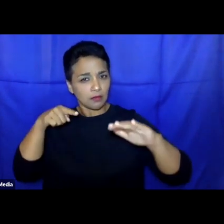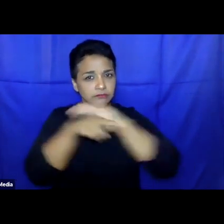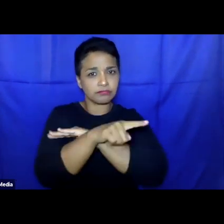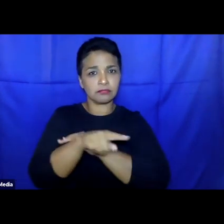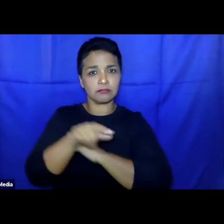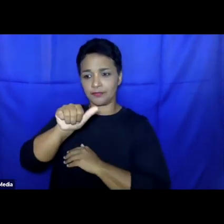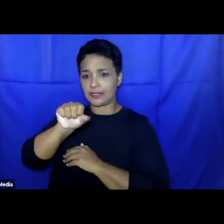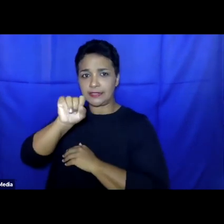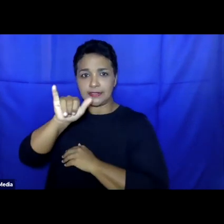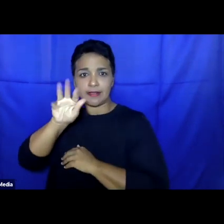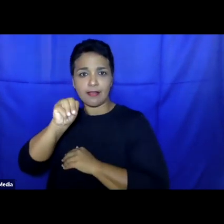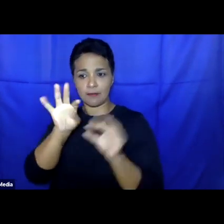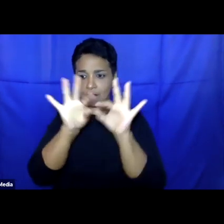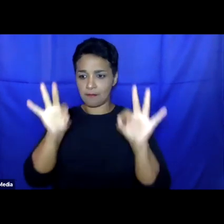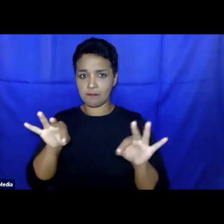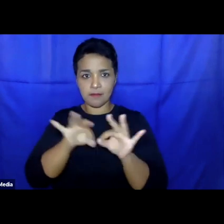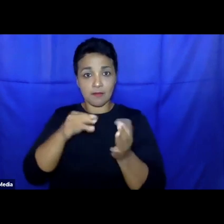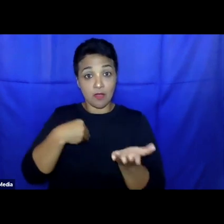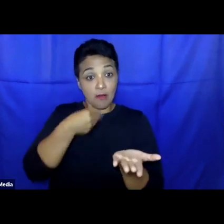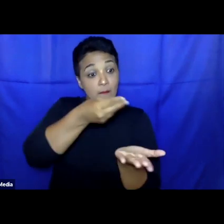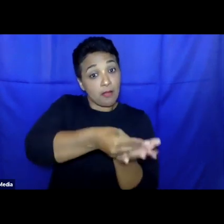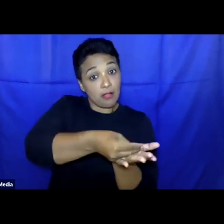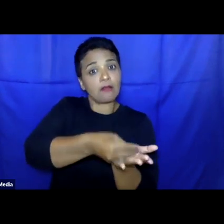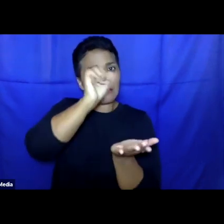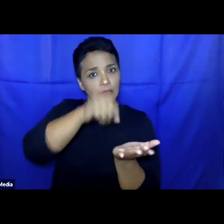with international law, especially in regard to the right to